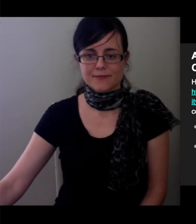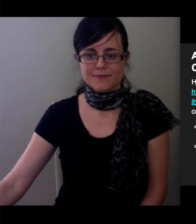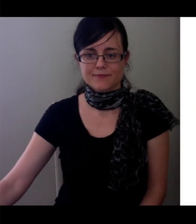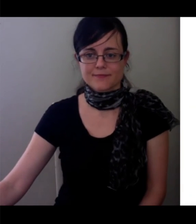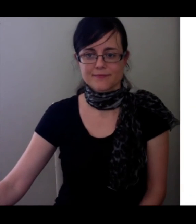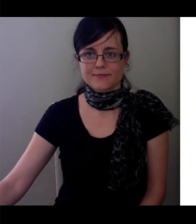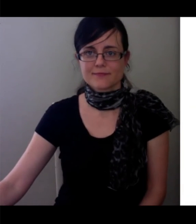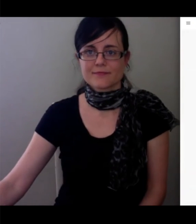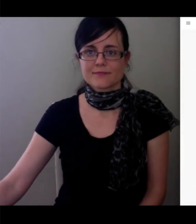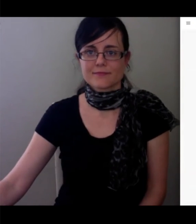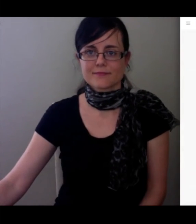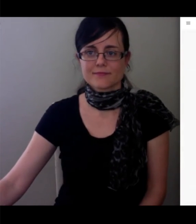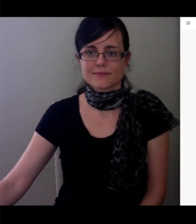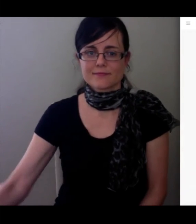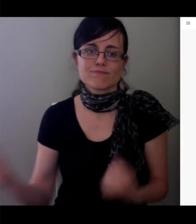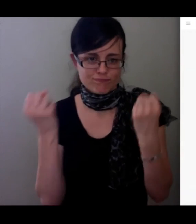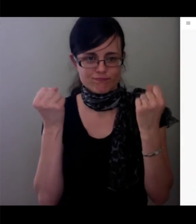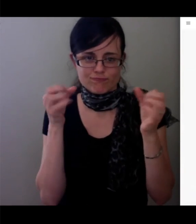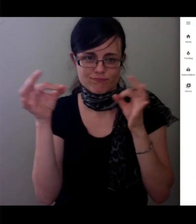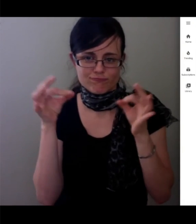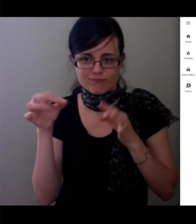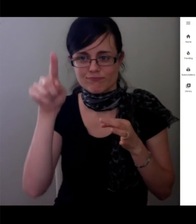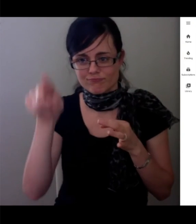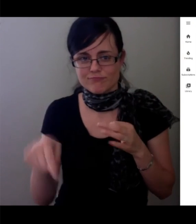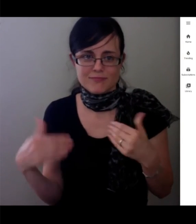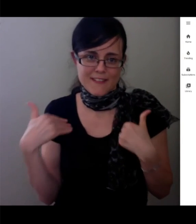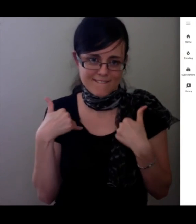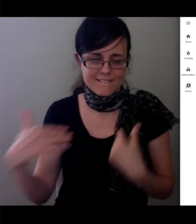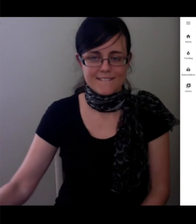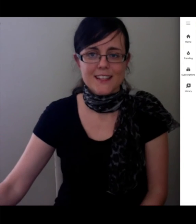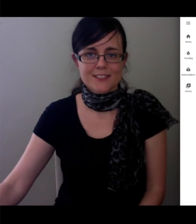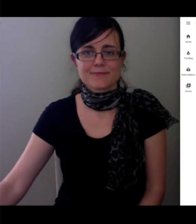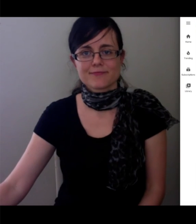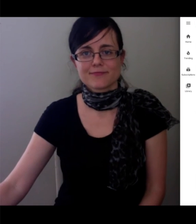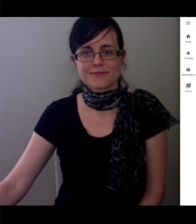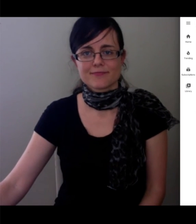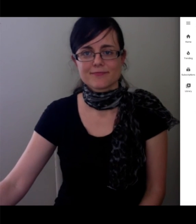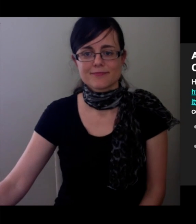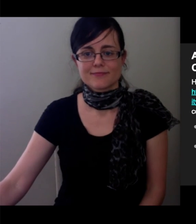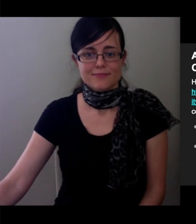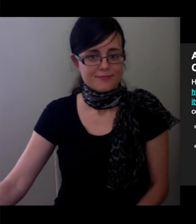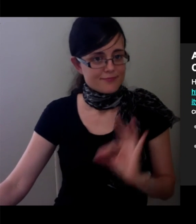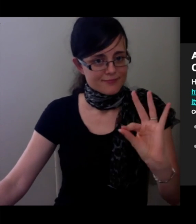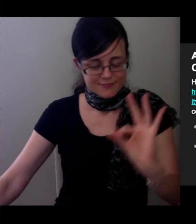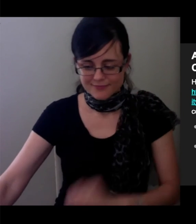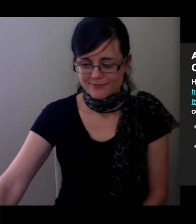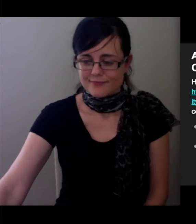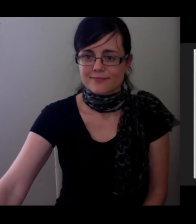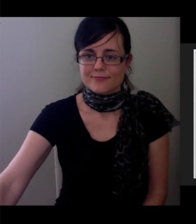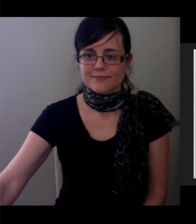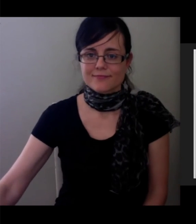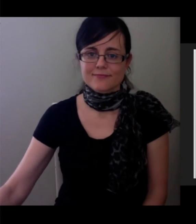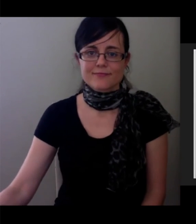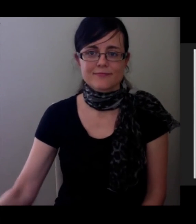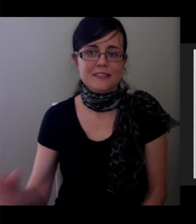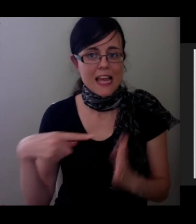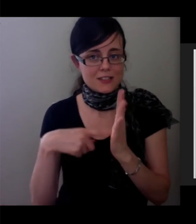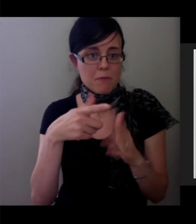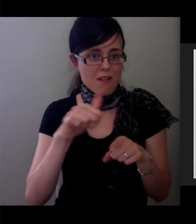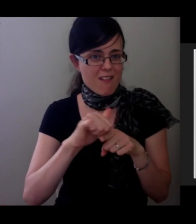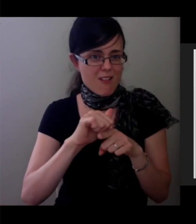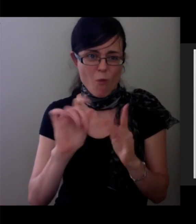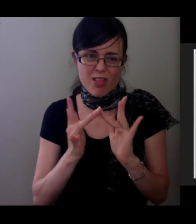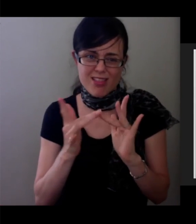And if you want to see a video in ASL covering APA, it's here. There's several videos.